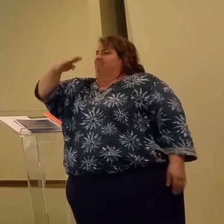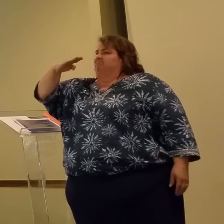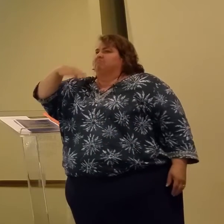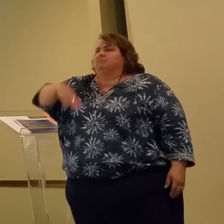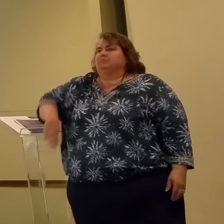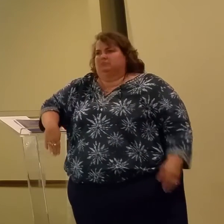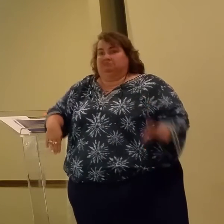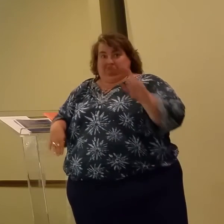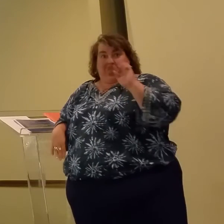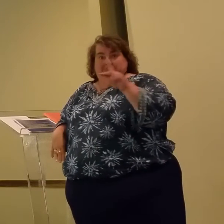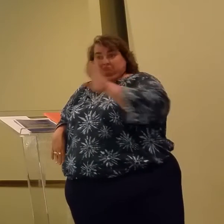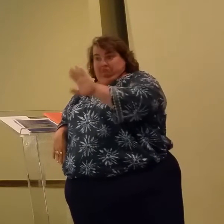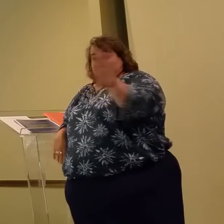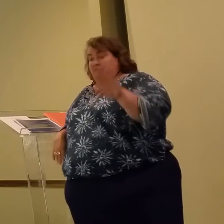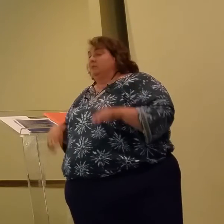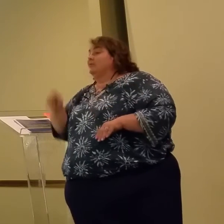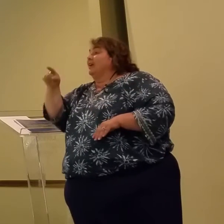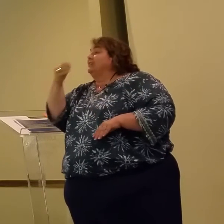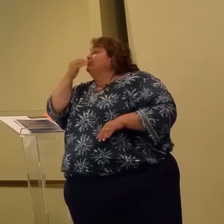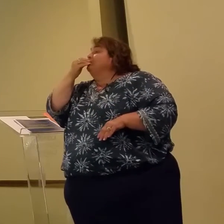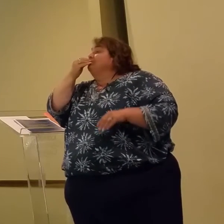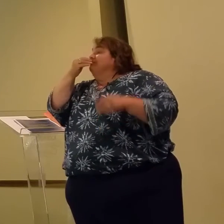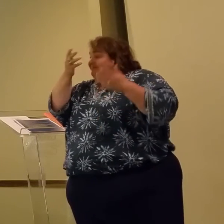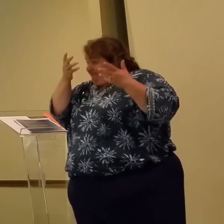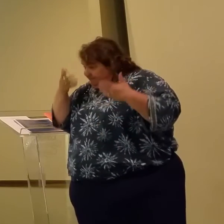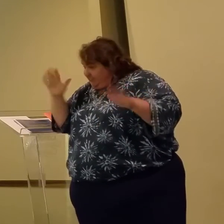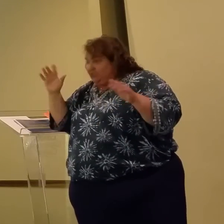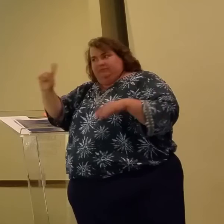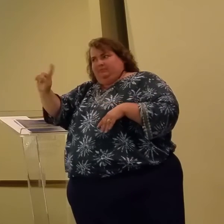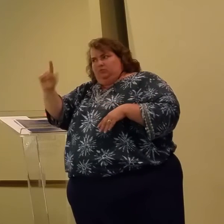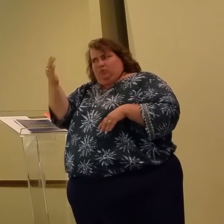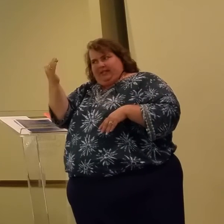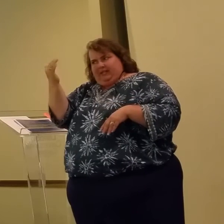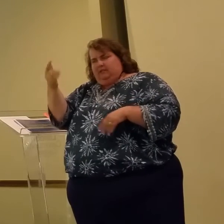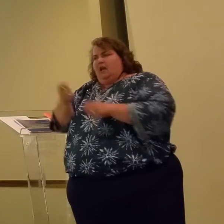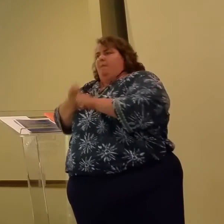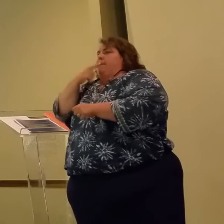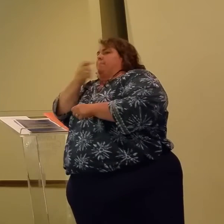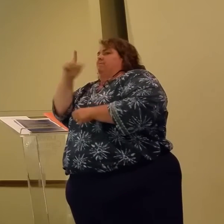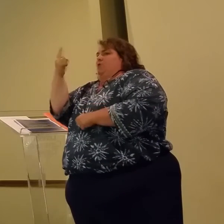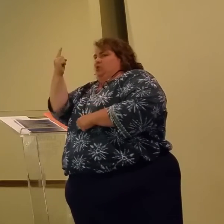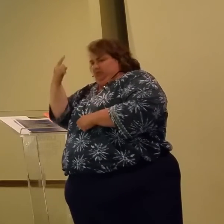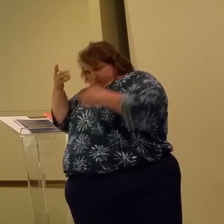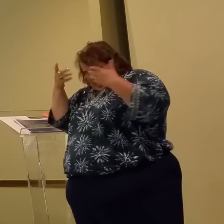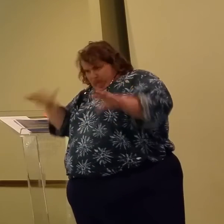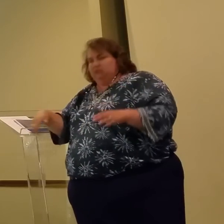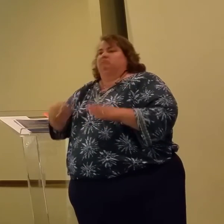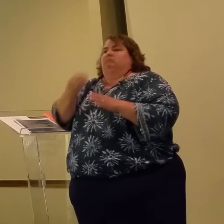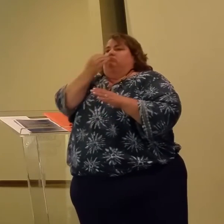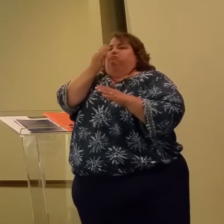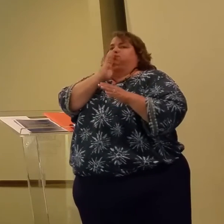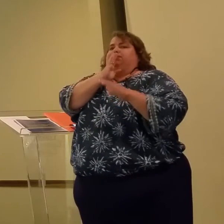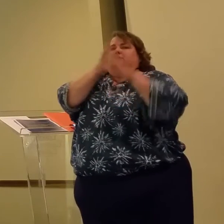pills here, these times during the day, morning, noon, night. And when you get through eating, don't do that. Take it